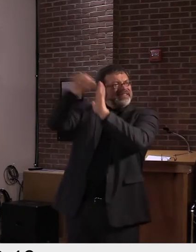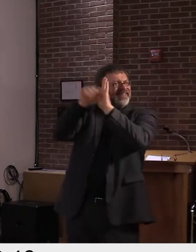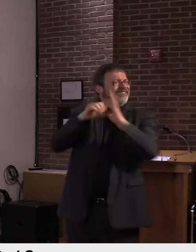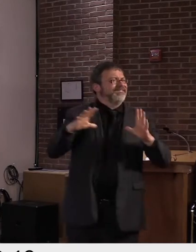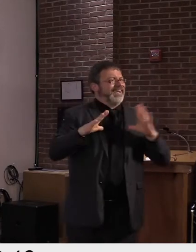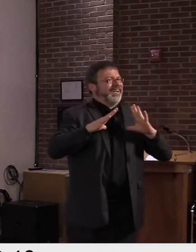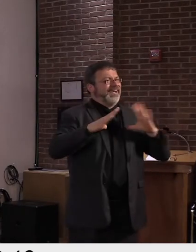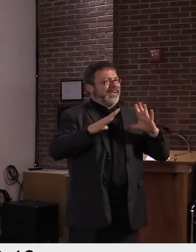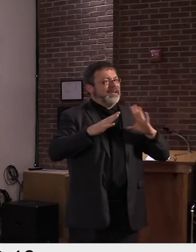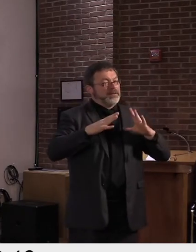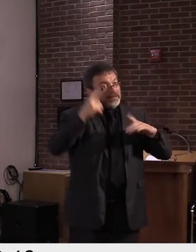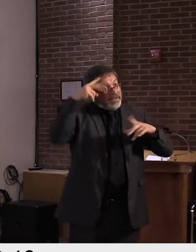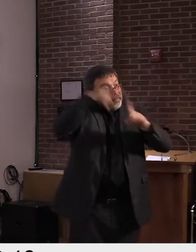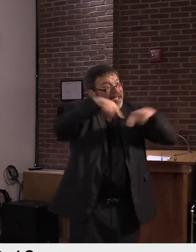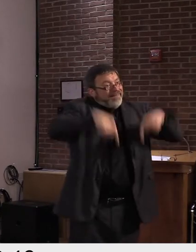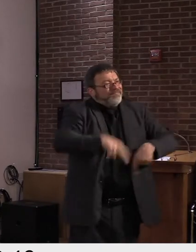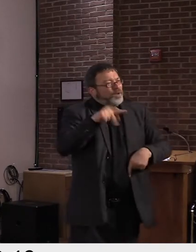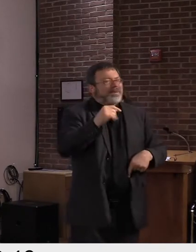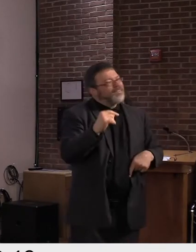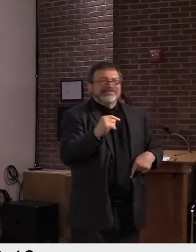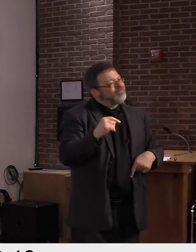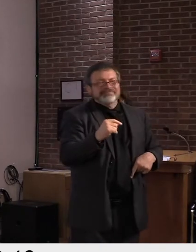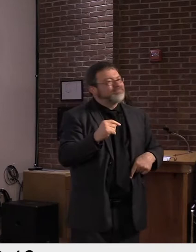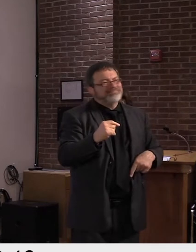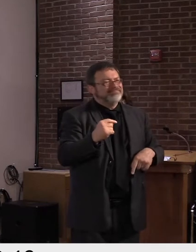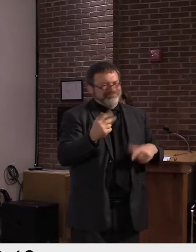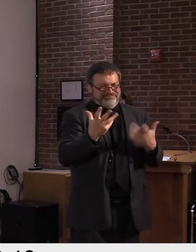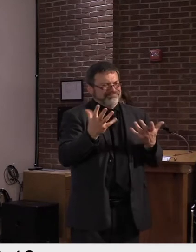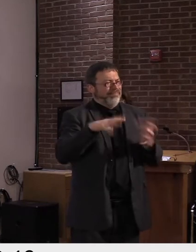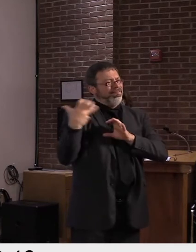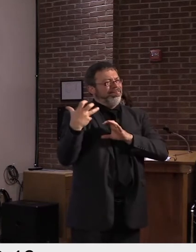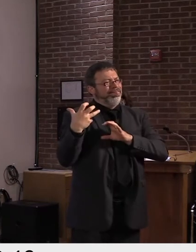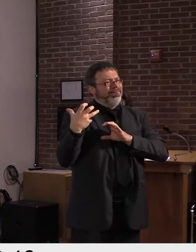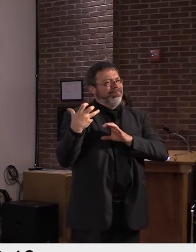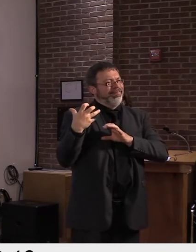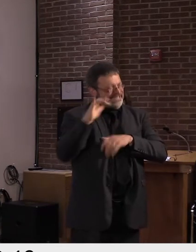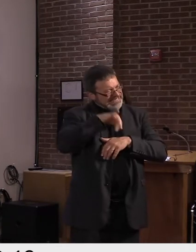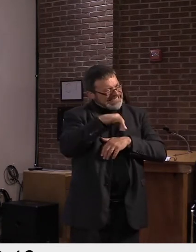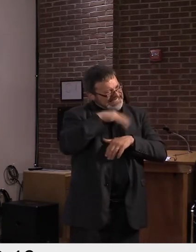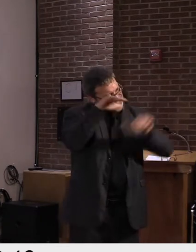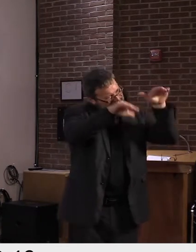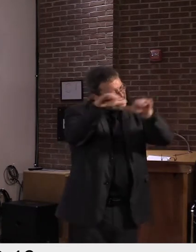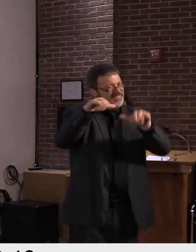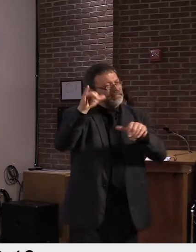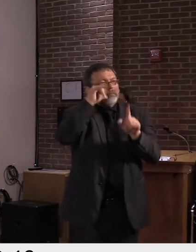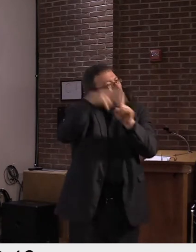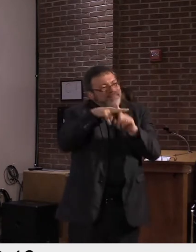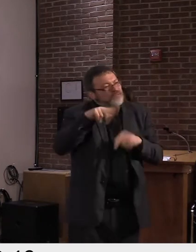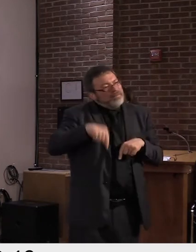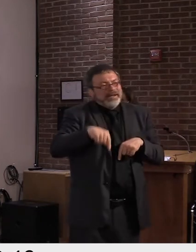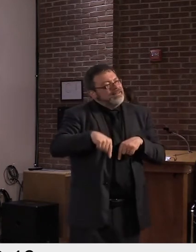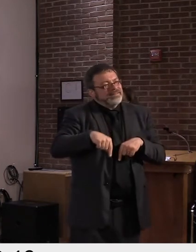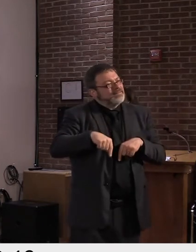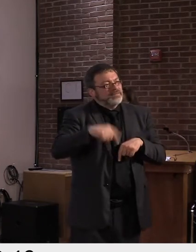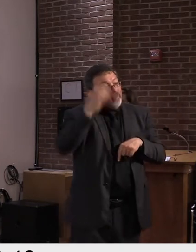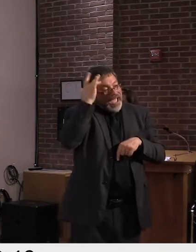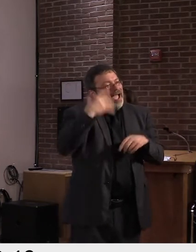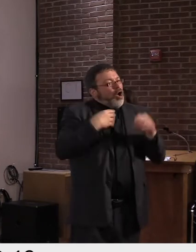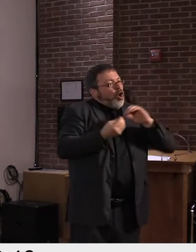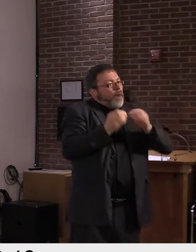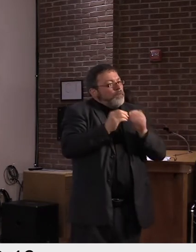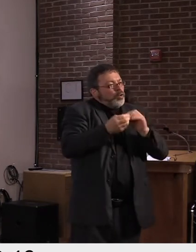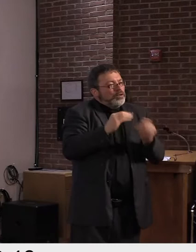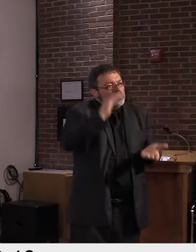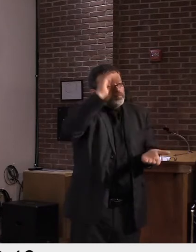you can't really use their calculation with our current low number of cases in Vermont and have a